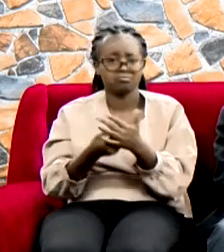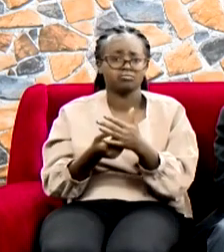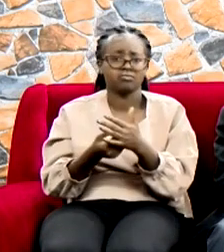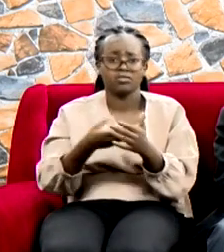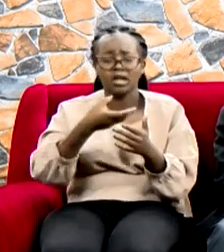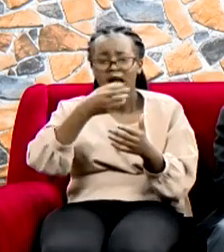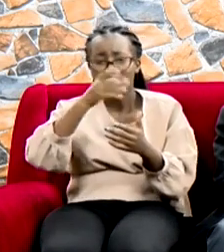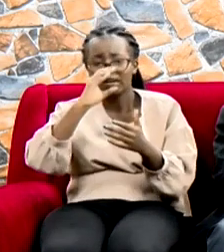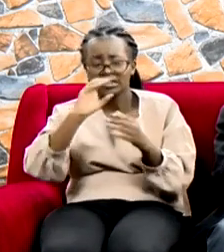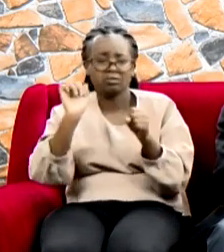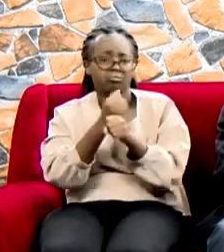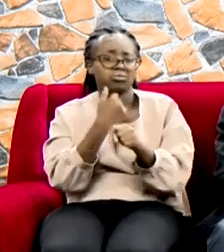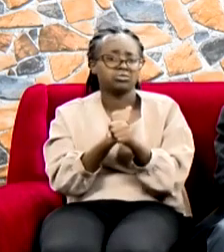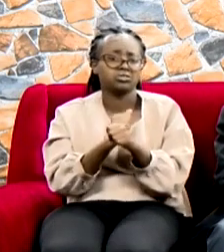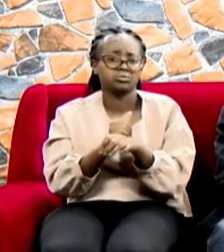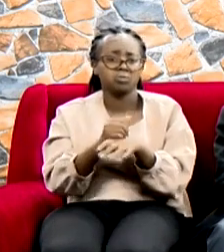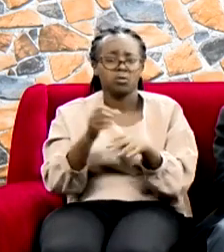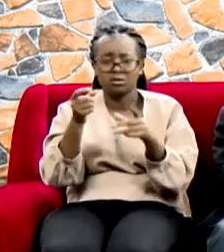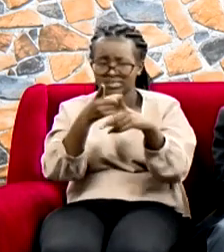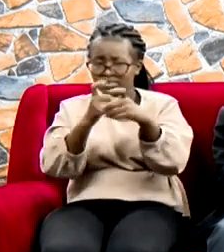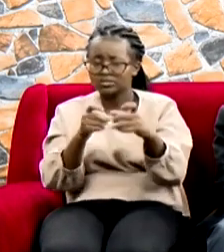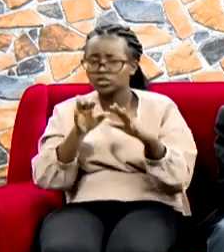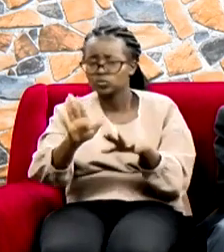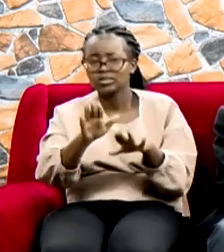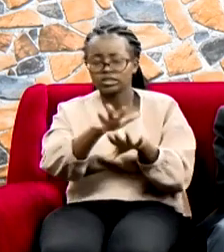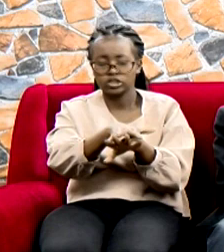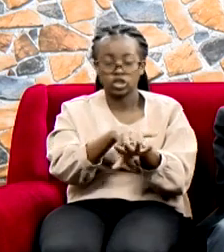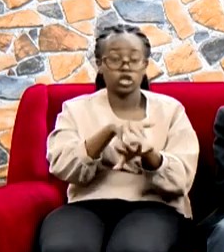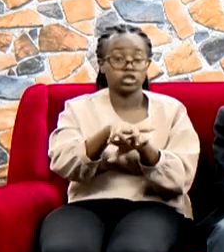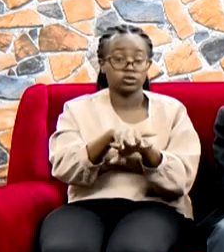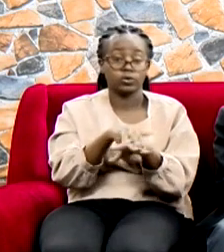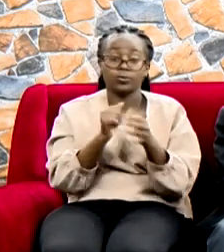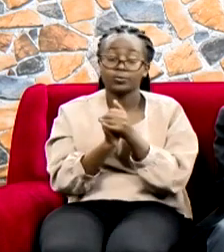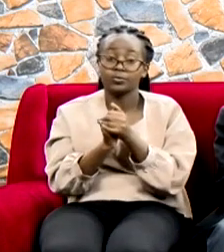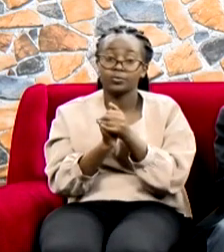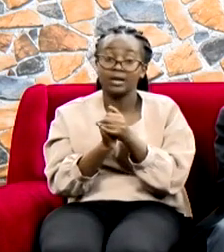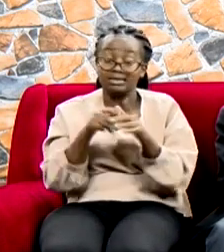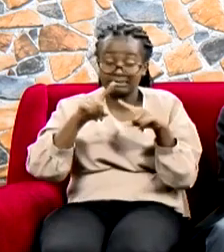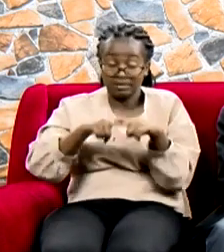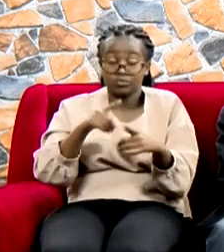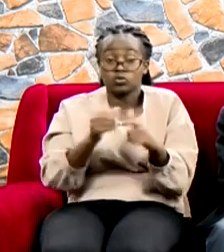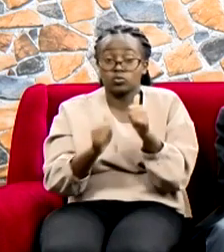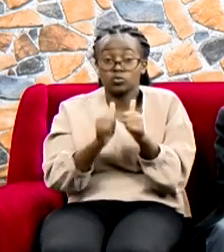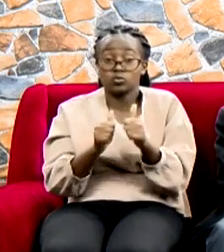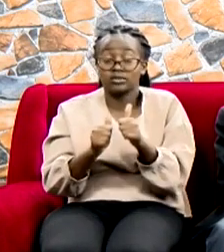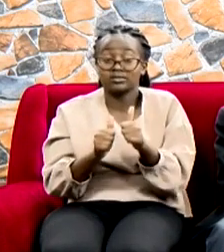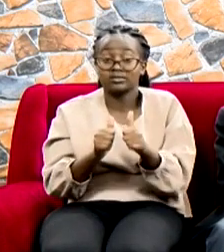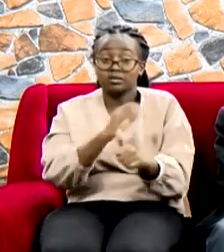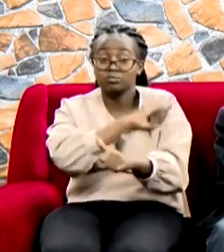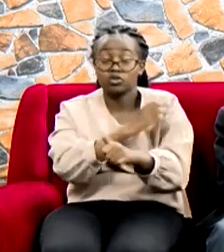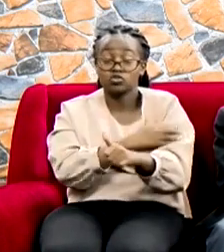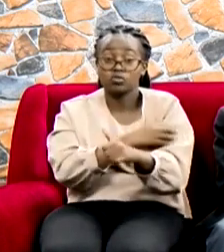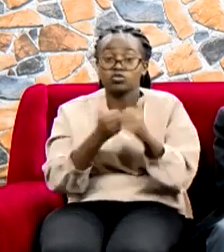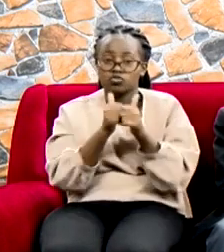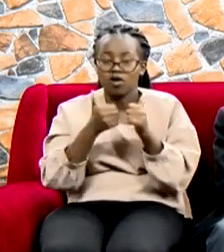you were drinking before. Your speed starts going down, your coordination starts reducing. It depends on the type of muscular